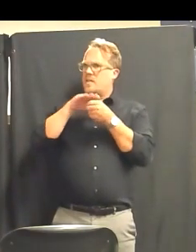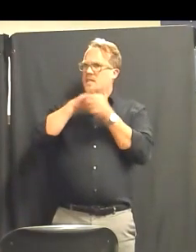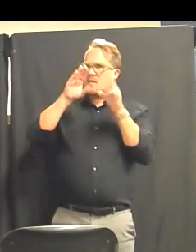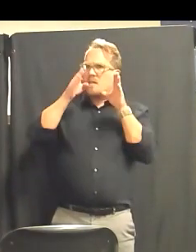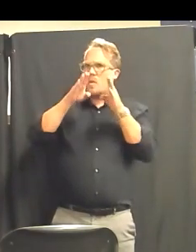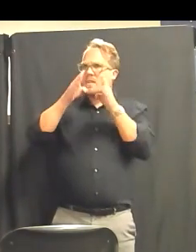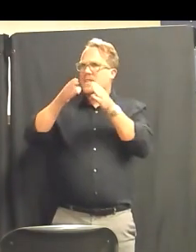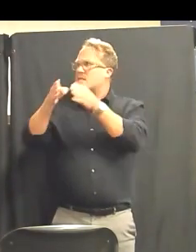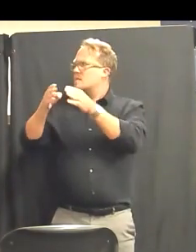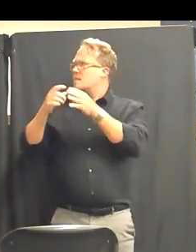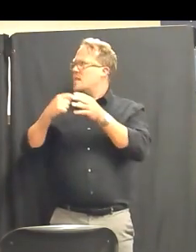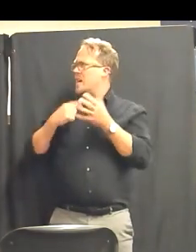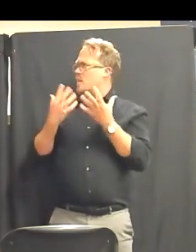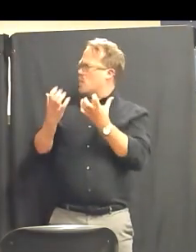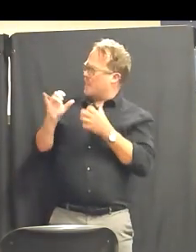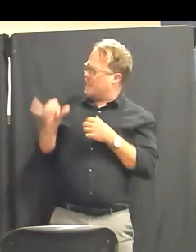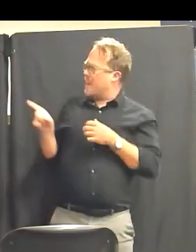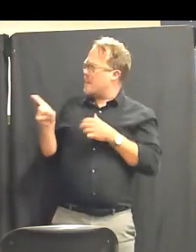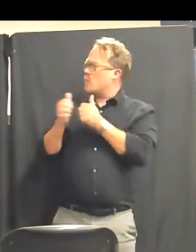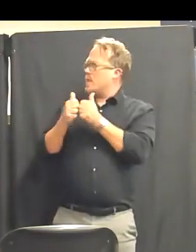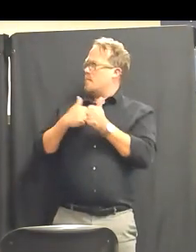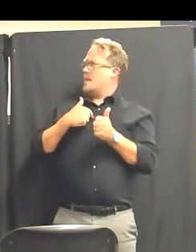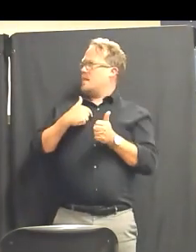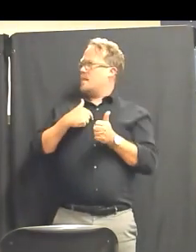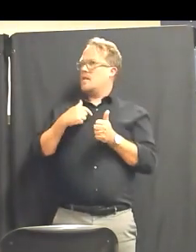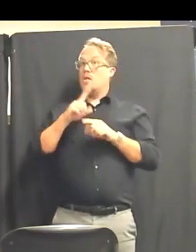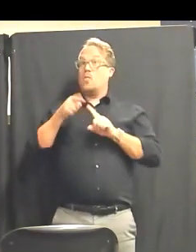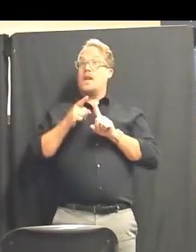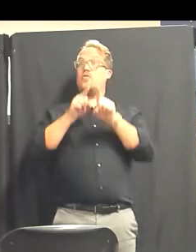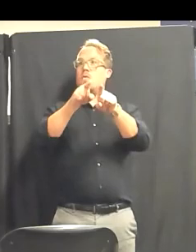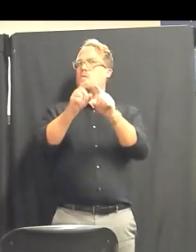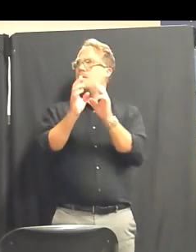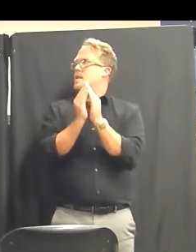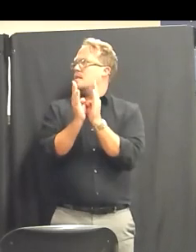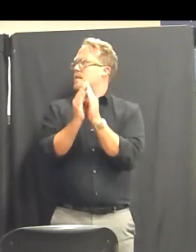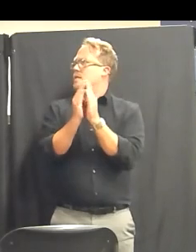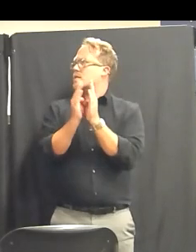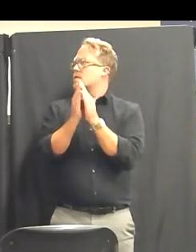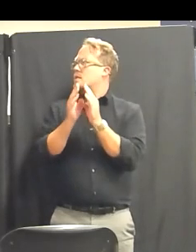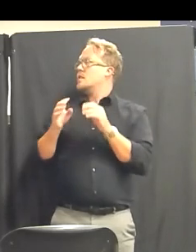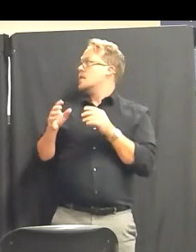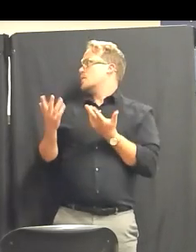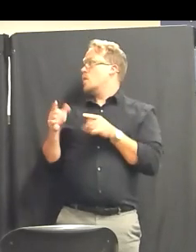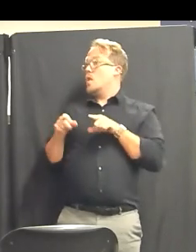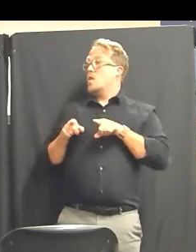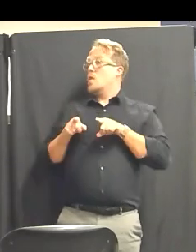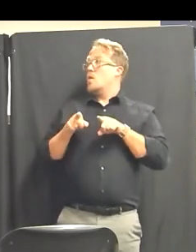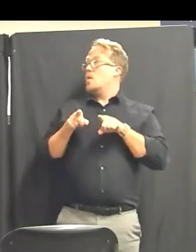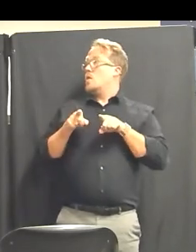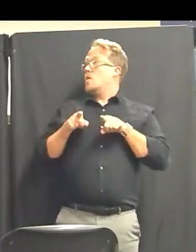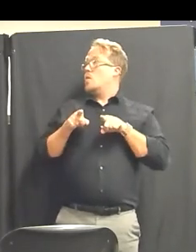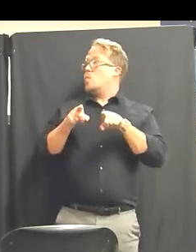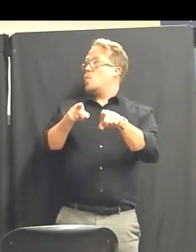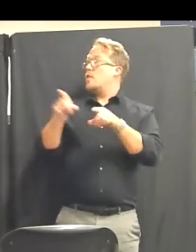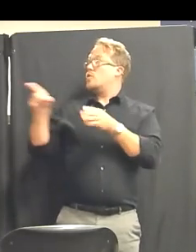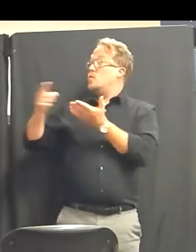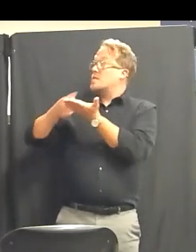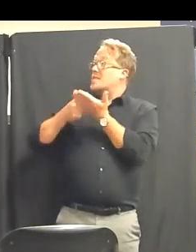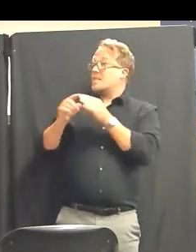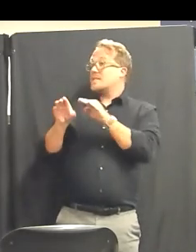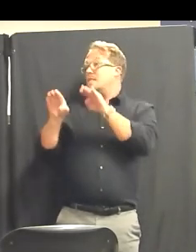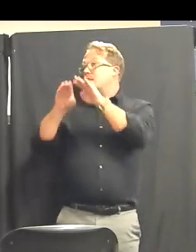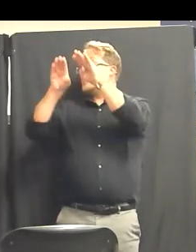like to have that with me at meetings as you talk about your tiered levels of